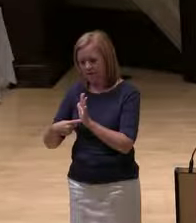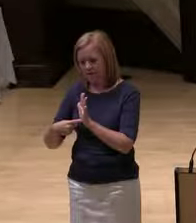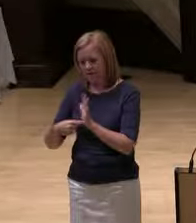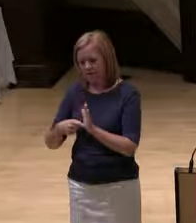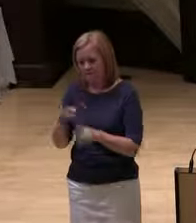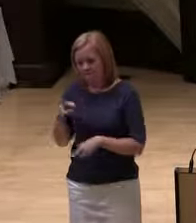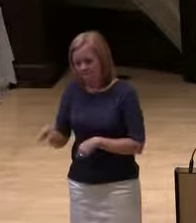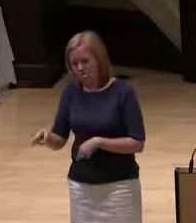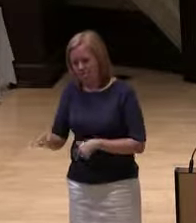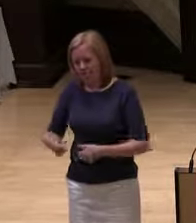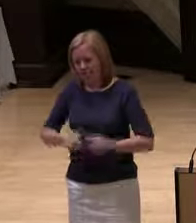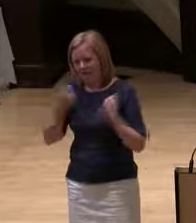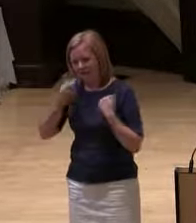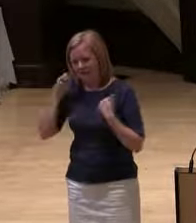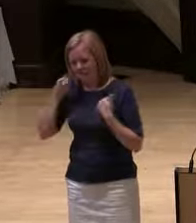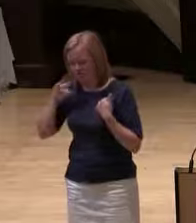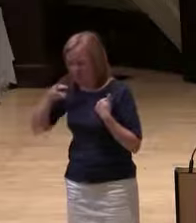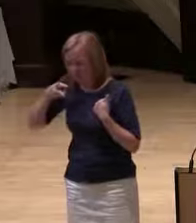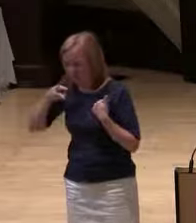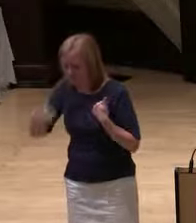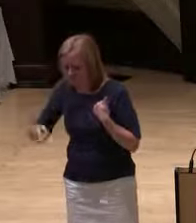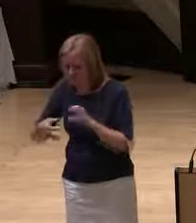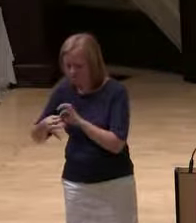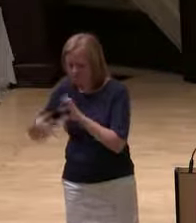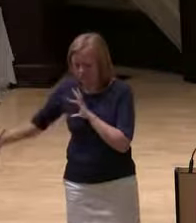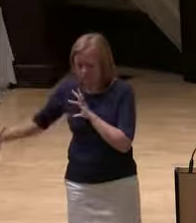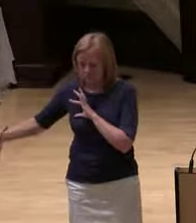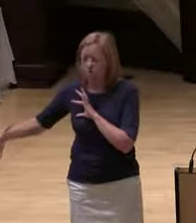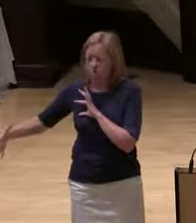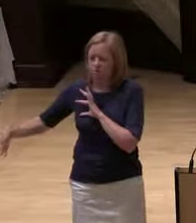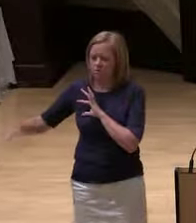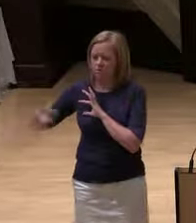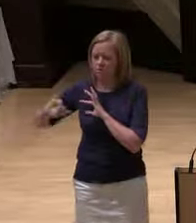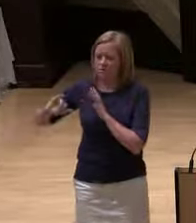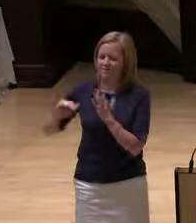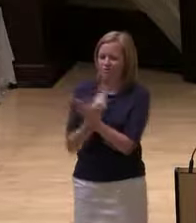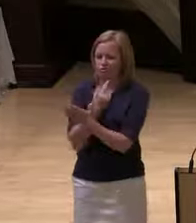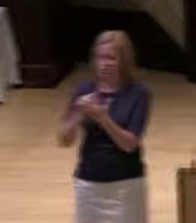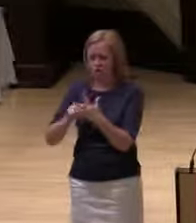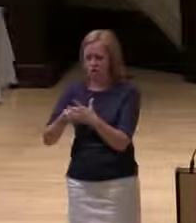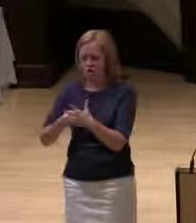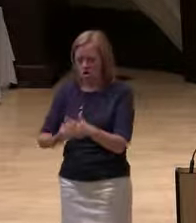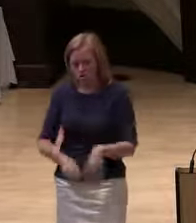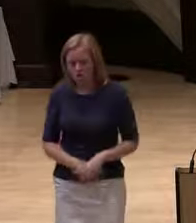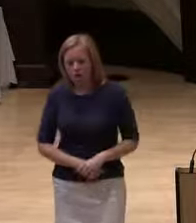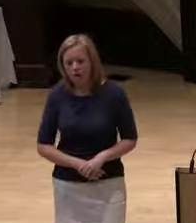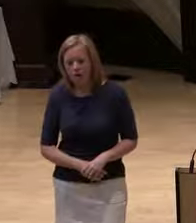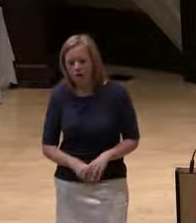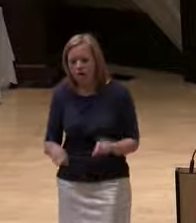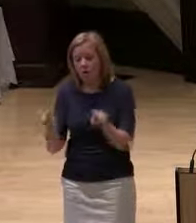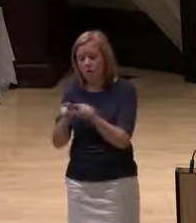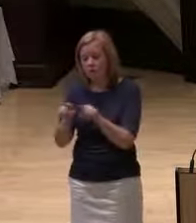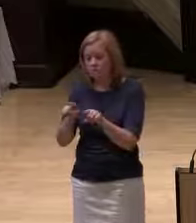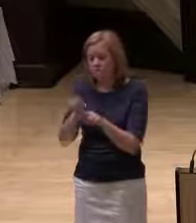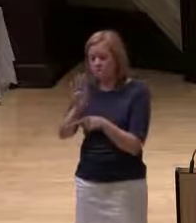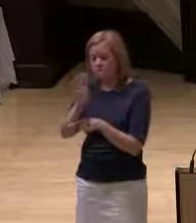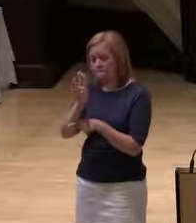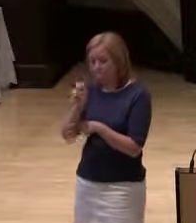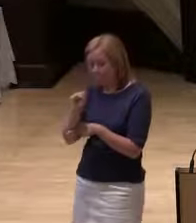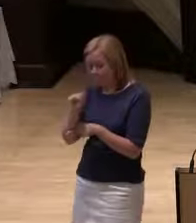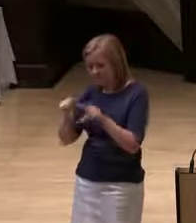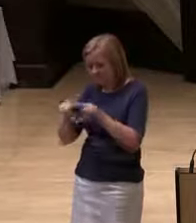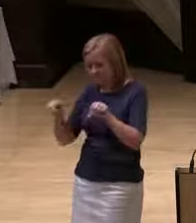of addiction. And so getting that haircut gives them a fresh start. Also, they get a bus pass, which is